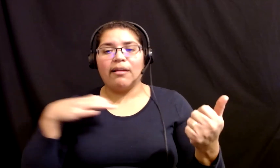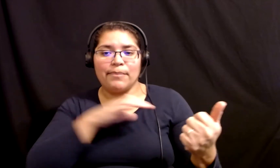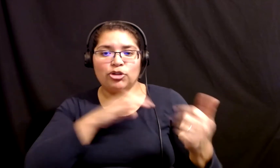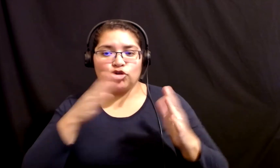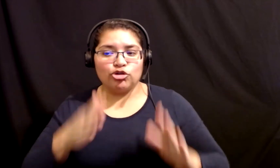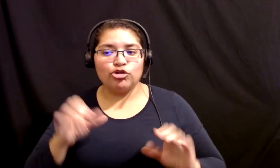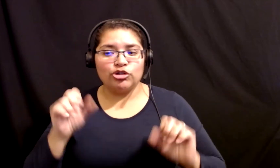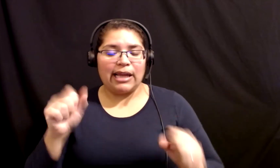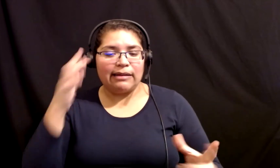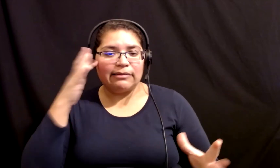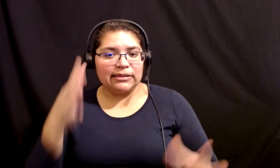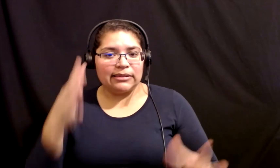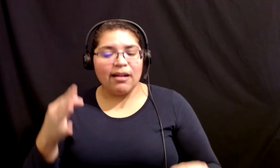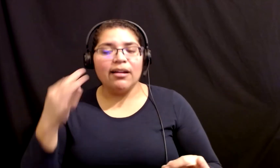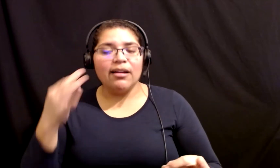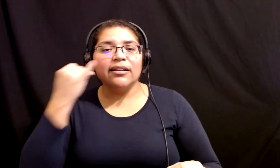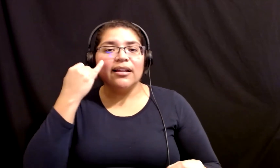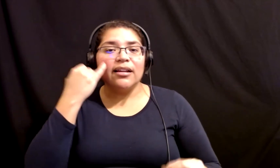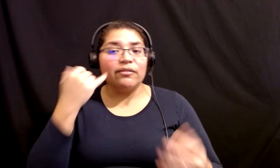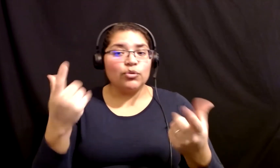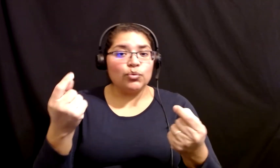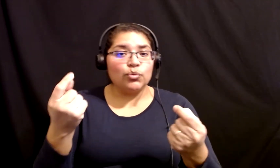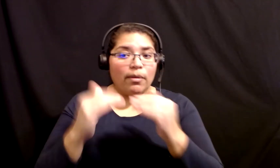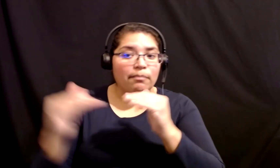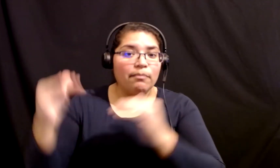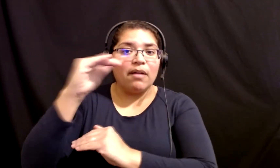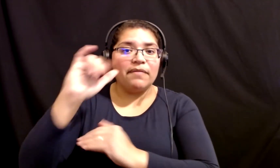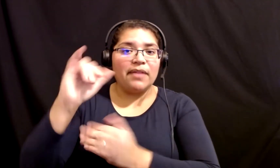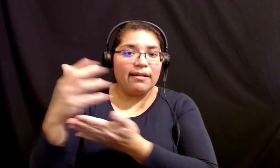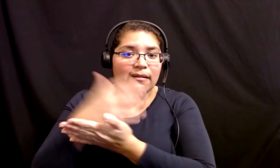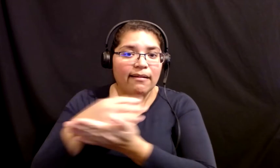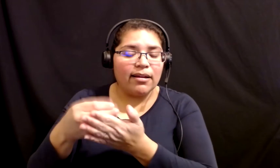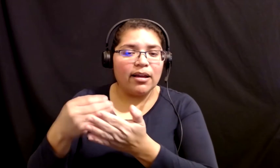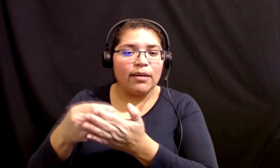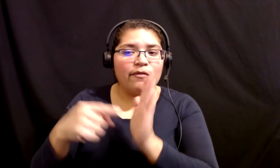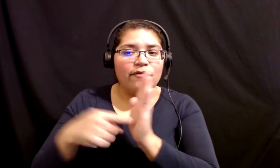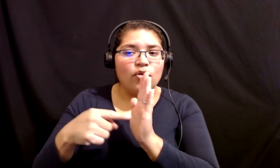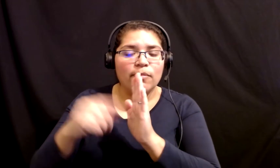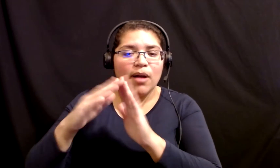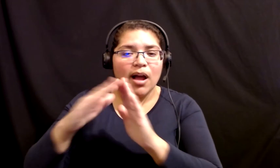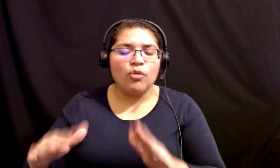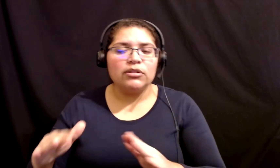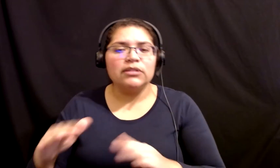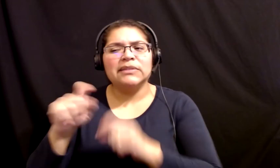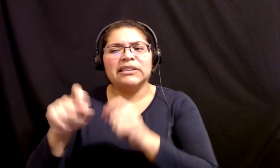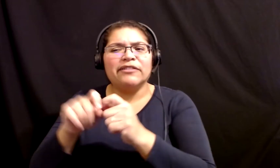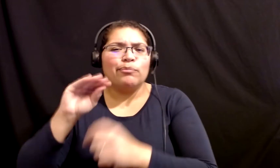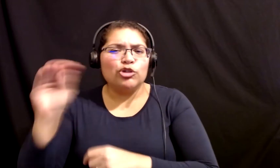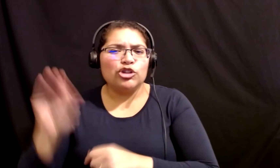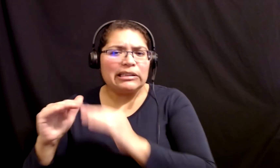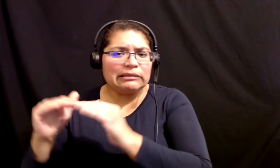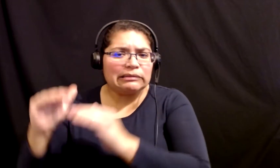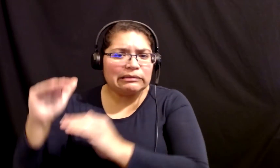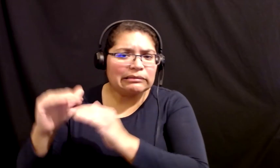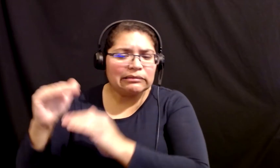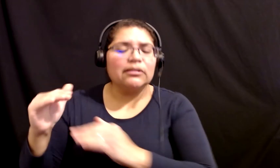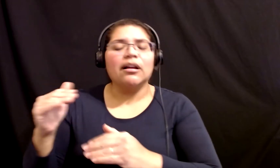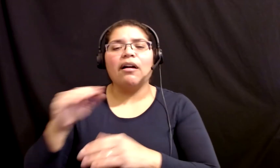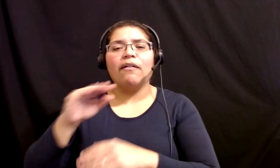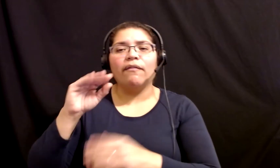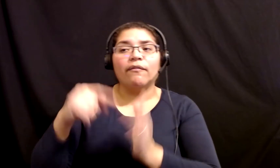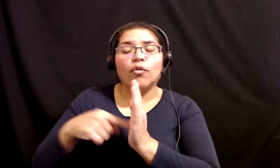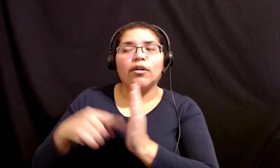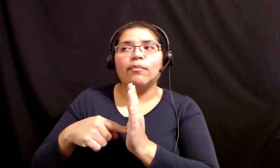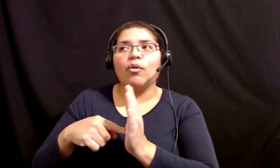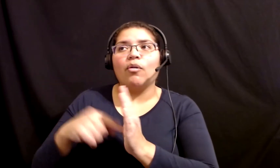decide we want to do above that income affordable housing, a certain percentage of affordable income,